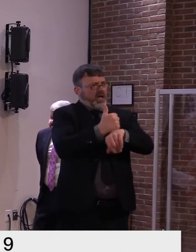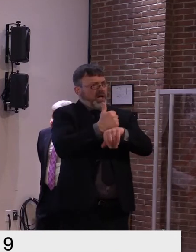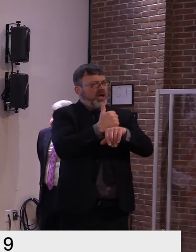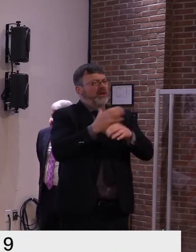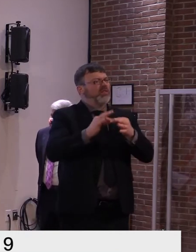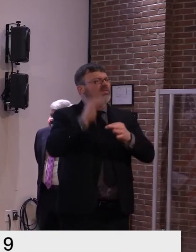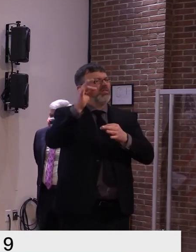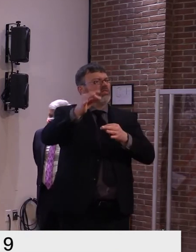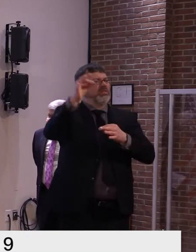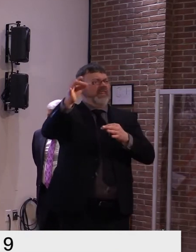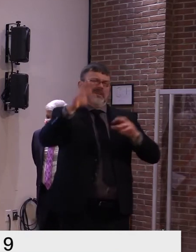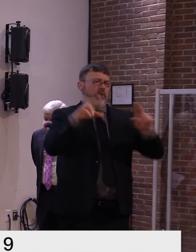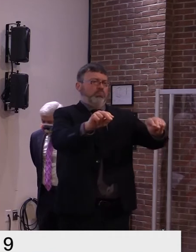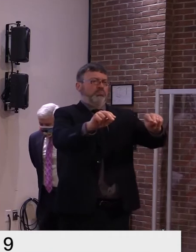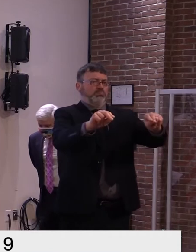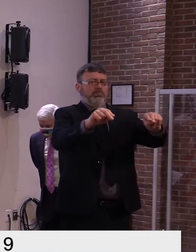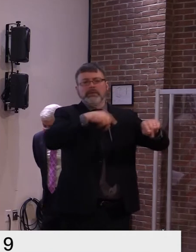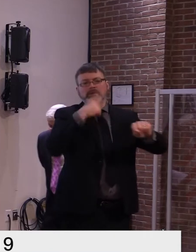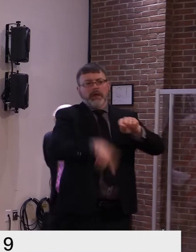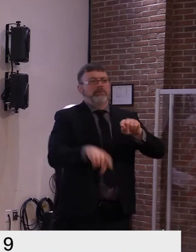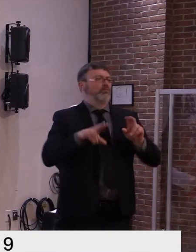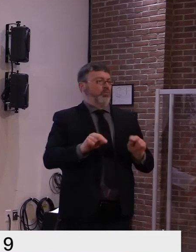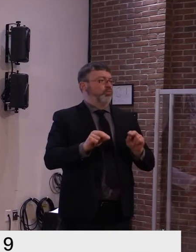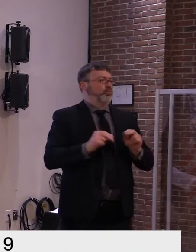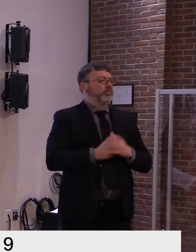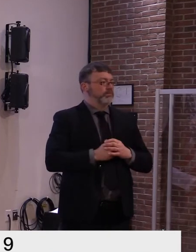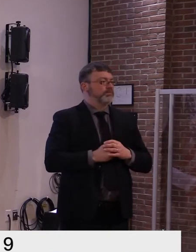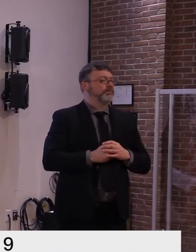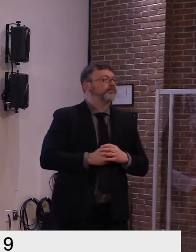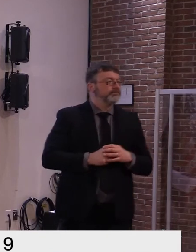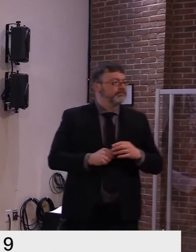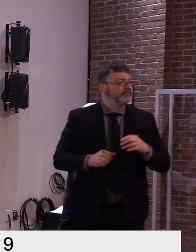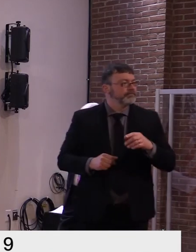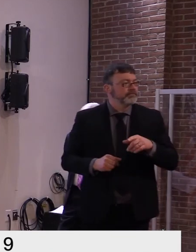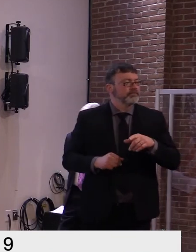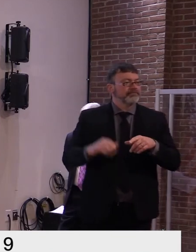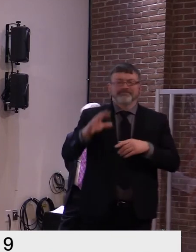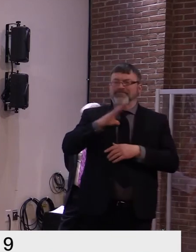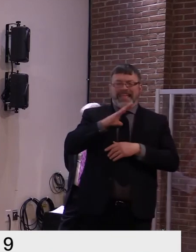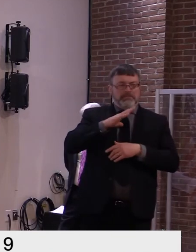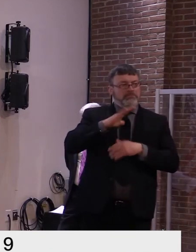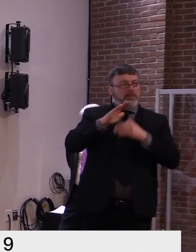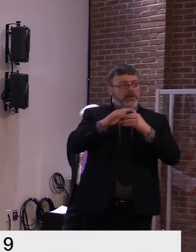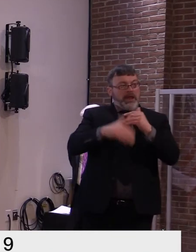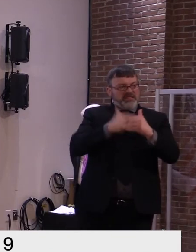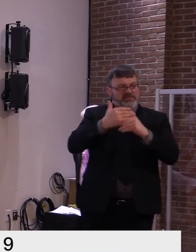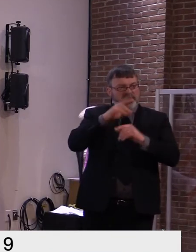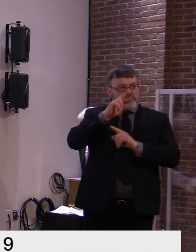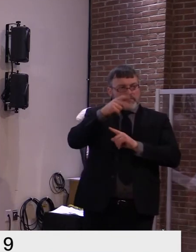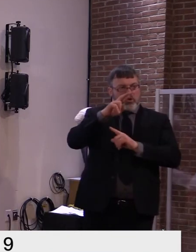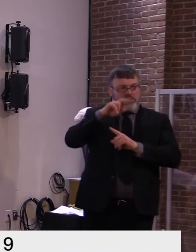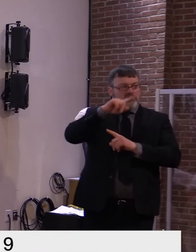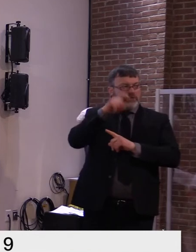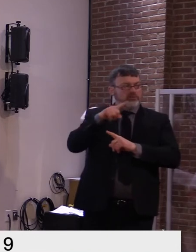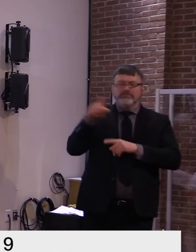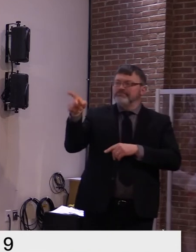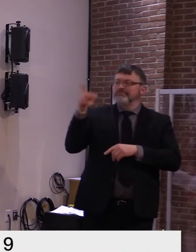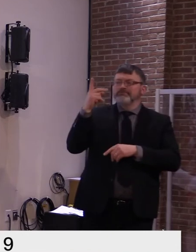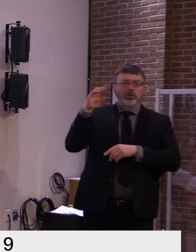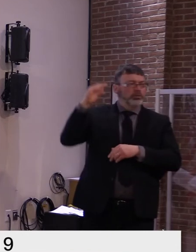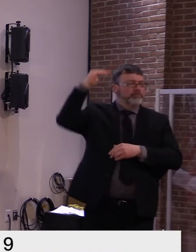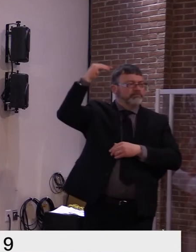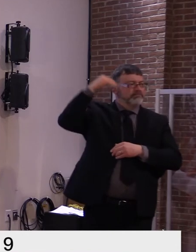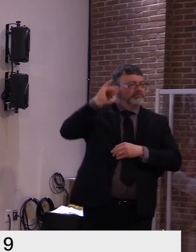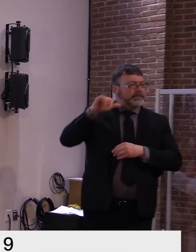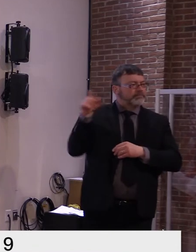Thank you. And then maybe a question for Dr. Levine regarding the Addison County numbers, which have just